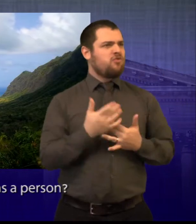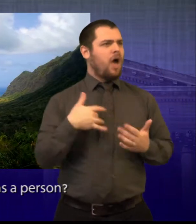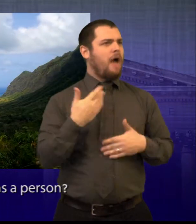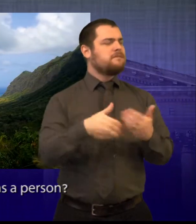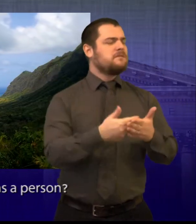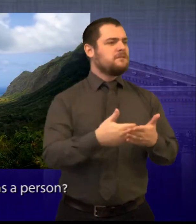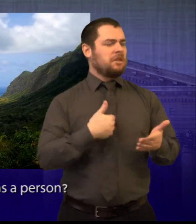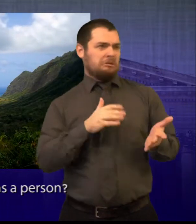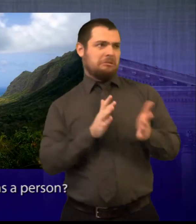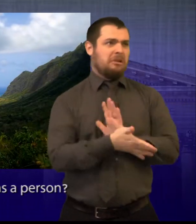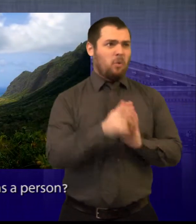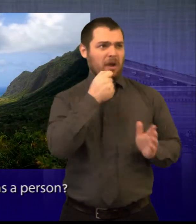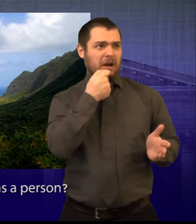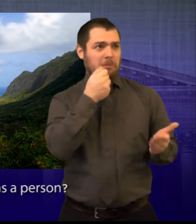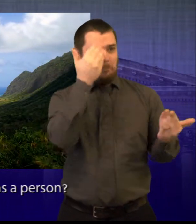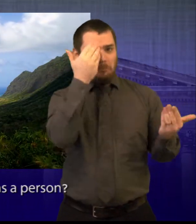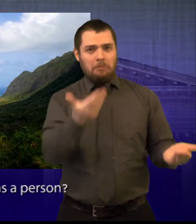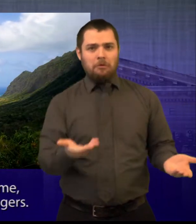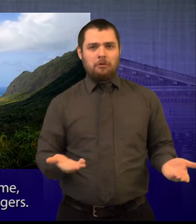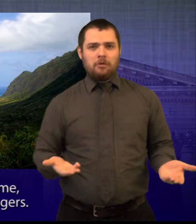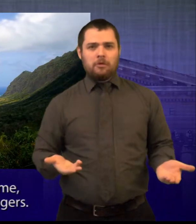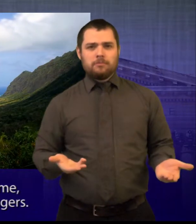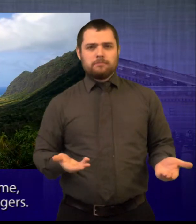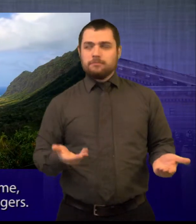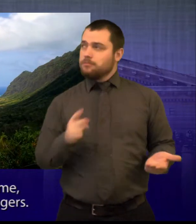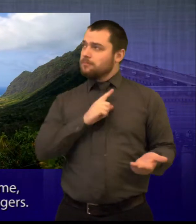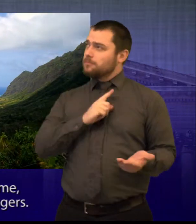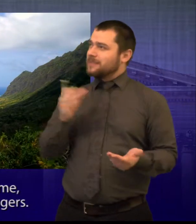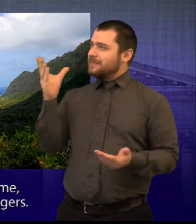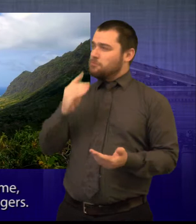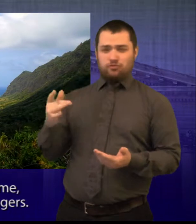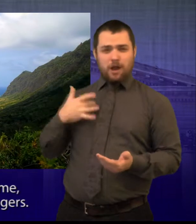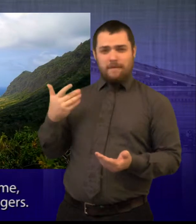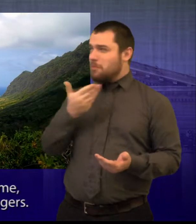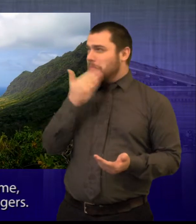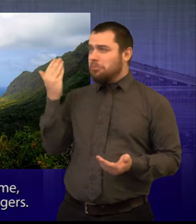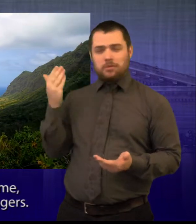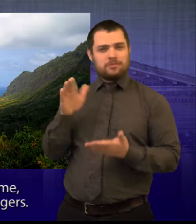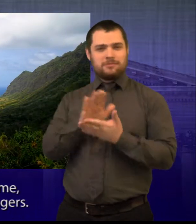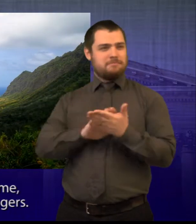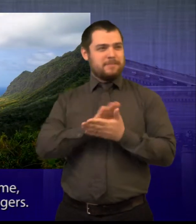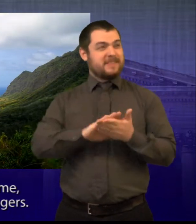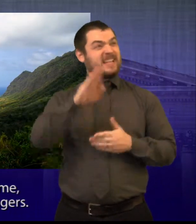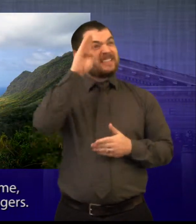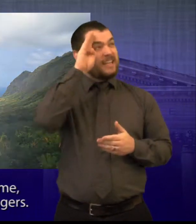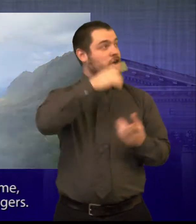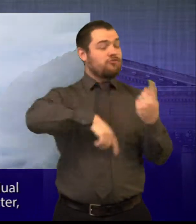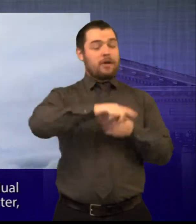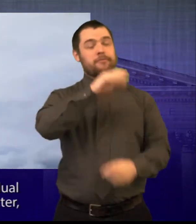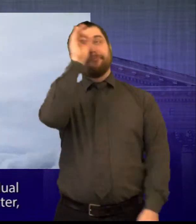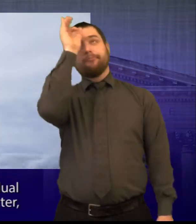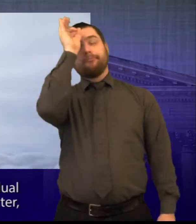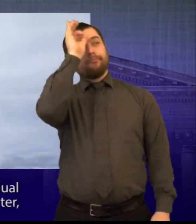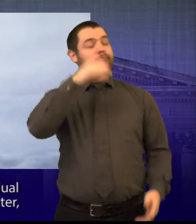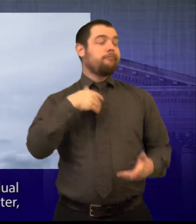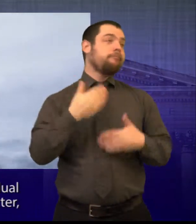life change me as a person? Without spiritual life in me, I do not even see the dangers.